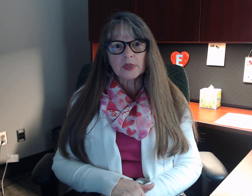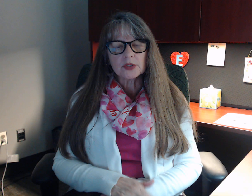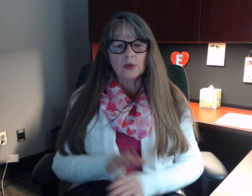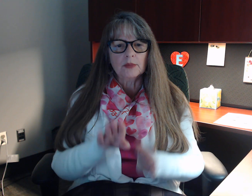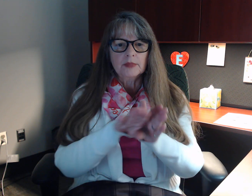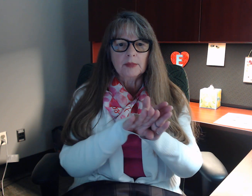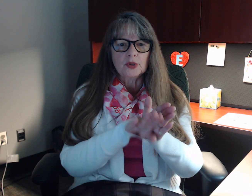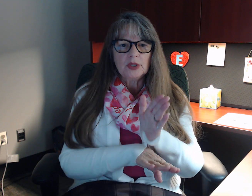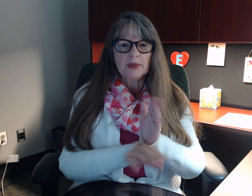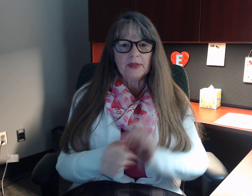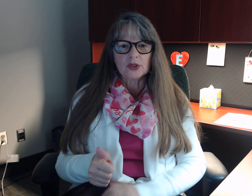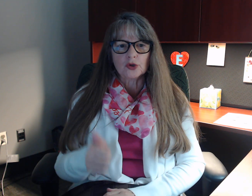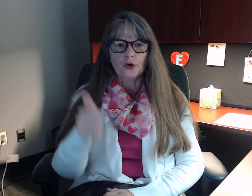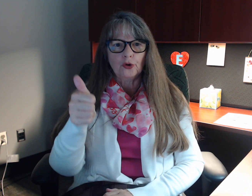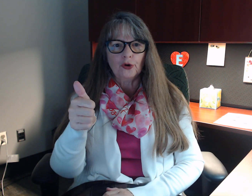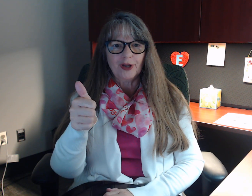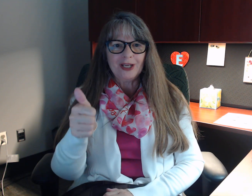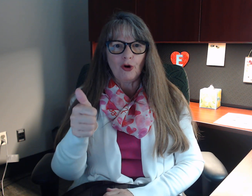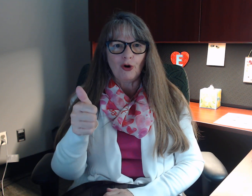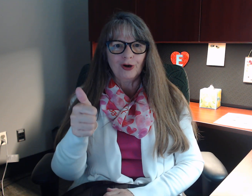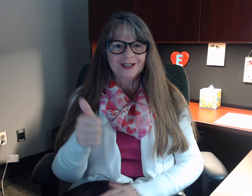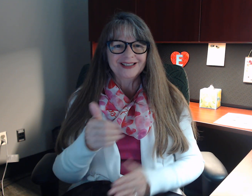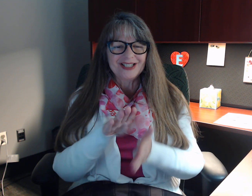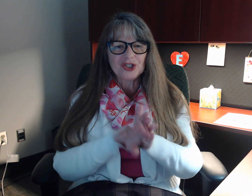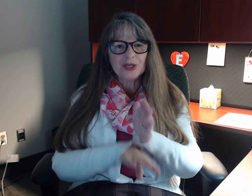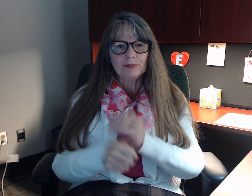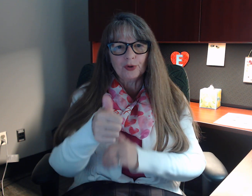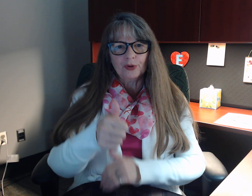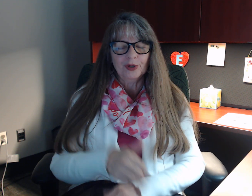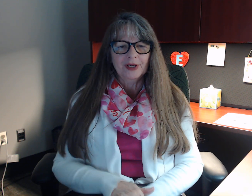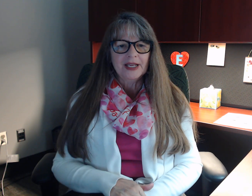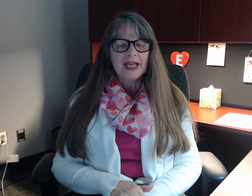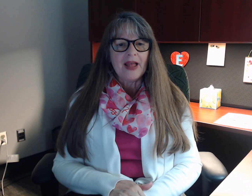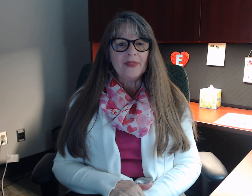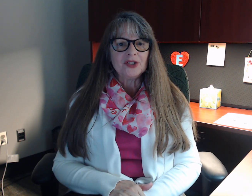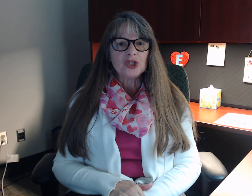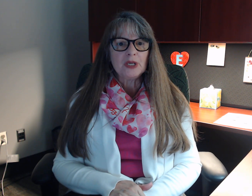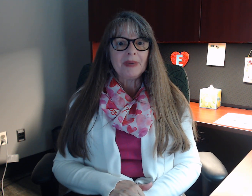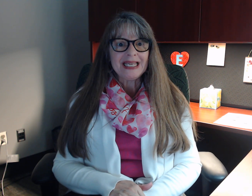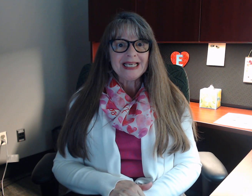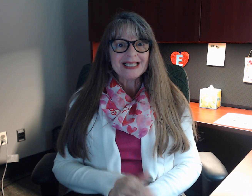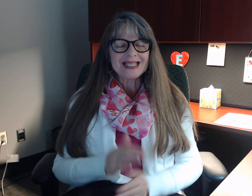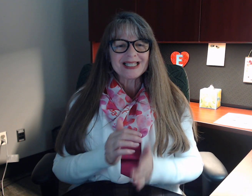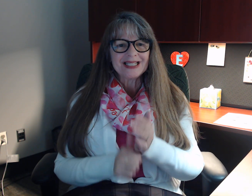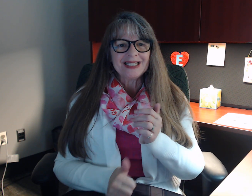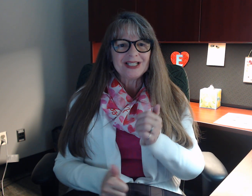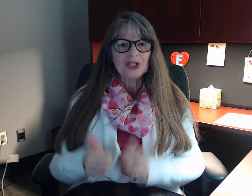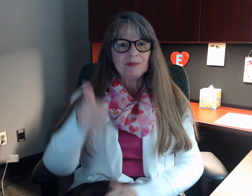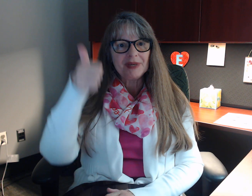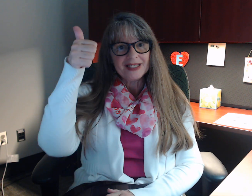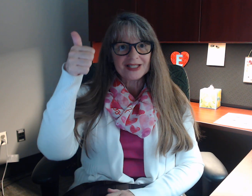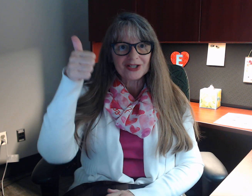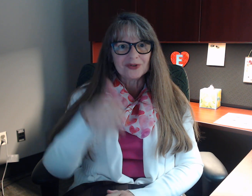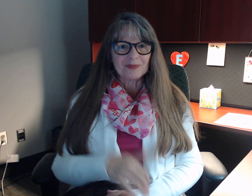So remember, cheap, and this is E-R, cheaper. And then cheapest goes up